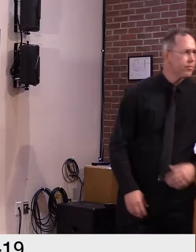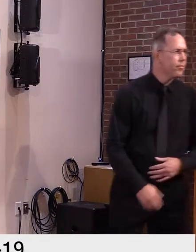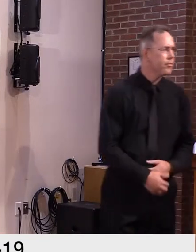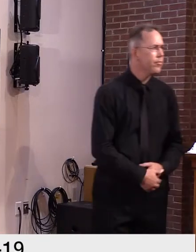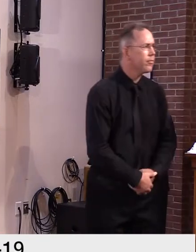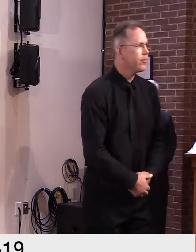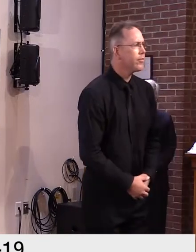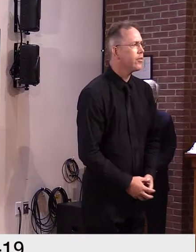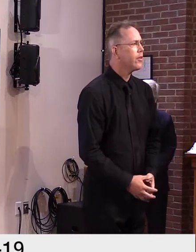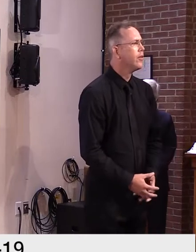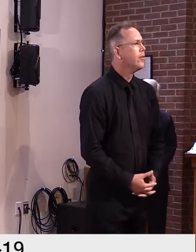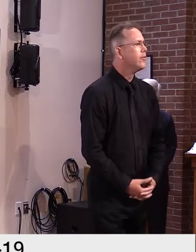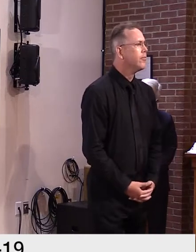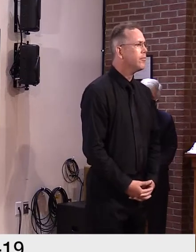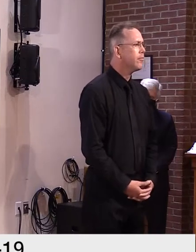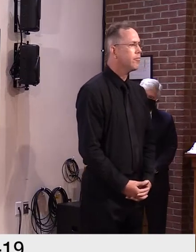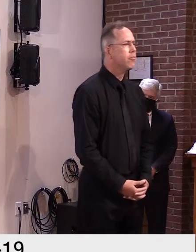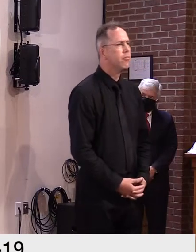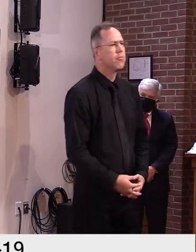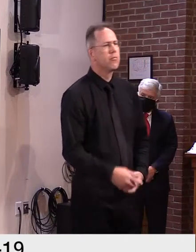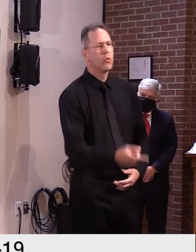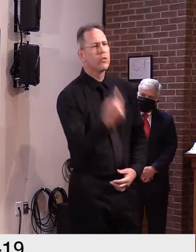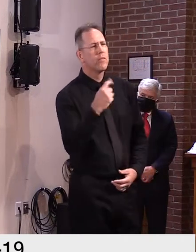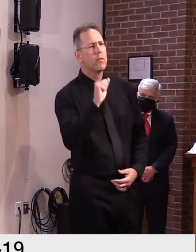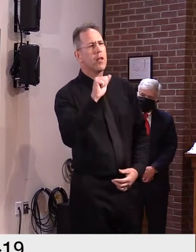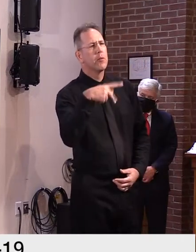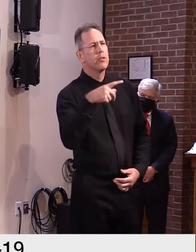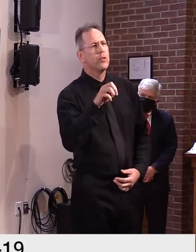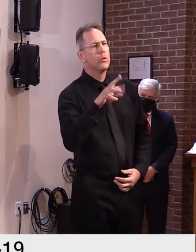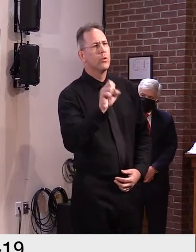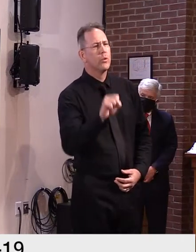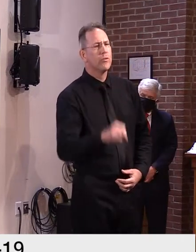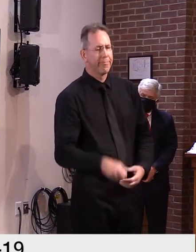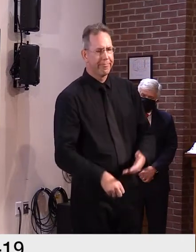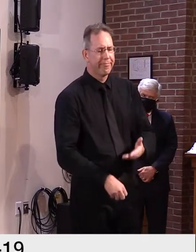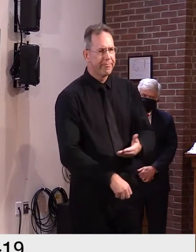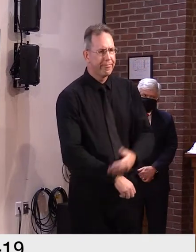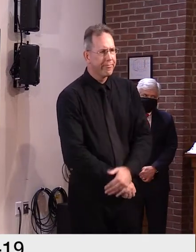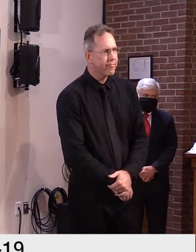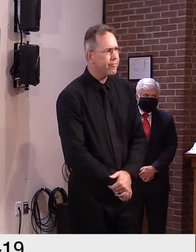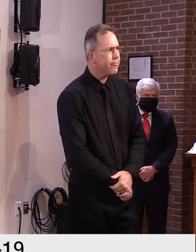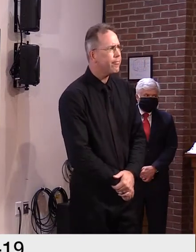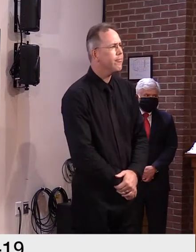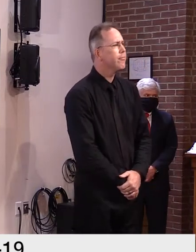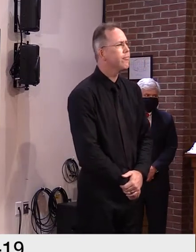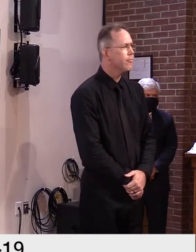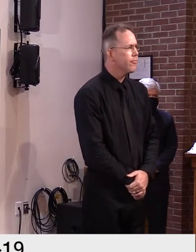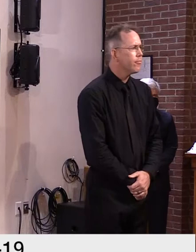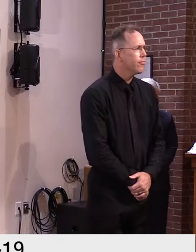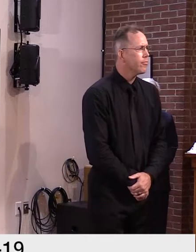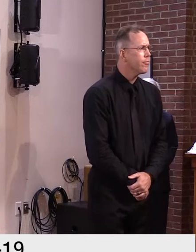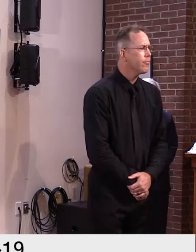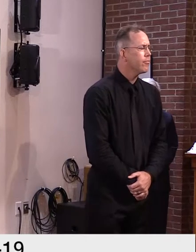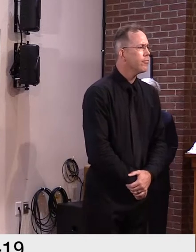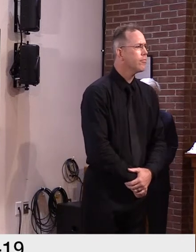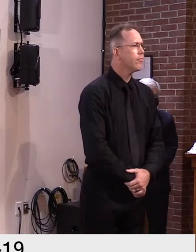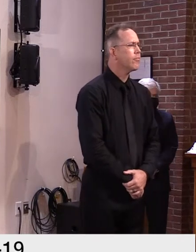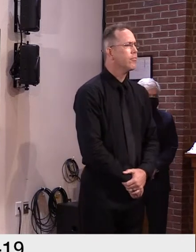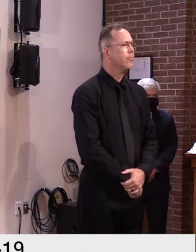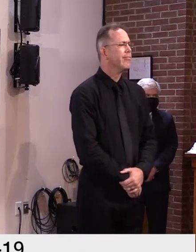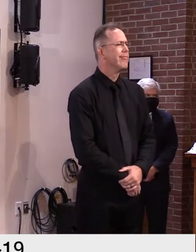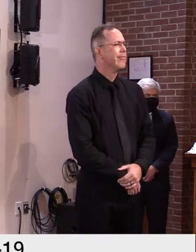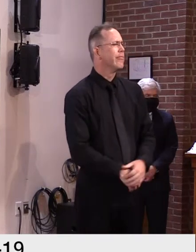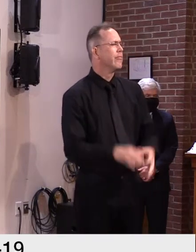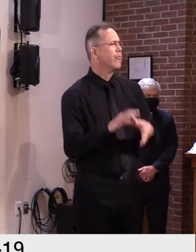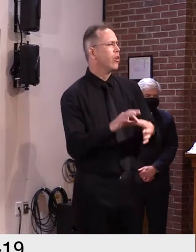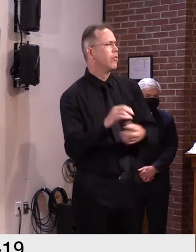Hi, happy Friday. Governor, thinking again about the Michigan situation, I won't re-ask the same questions that have been already asked, but